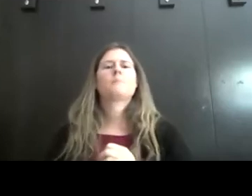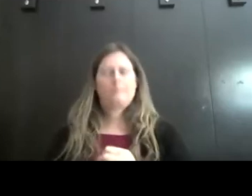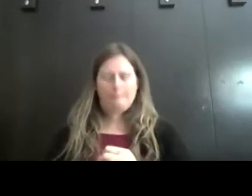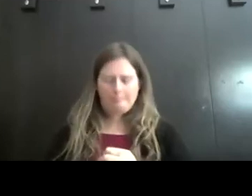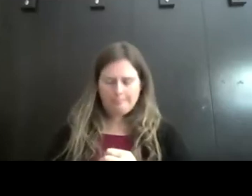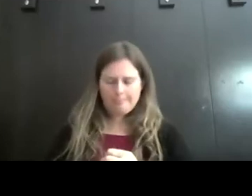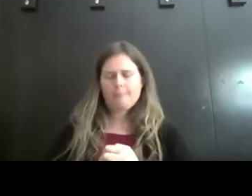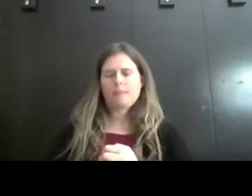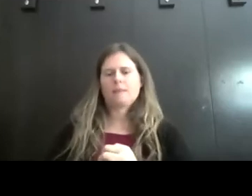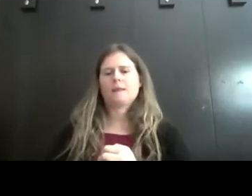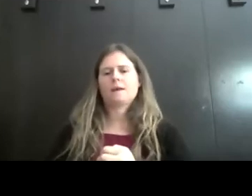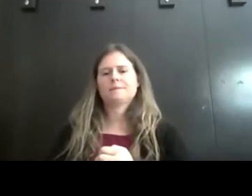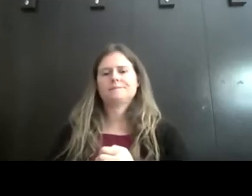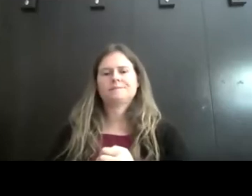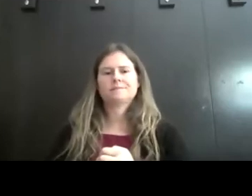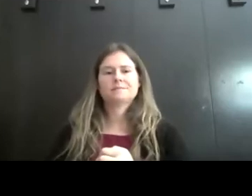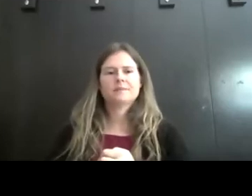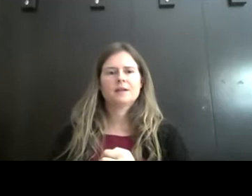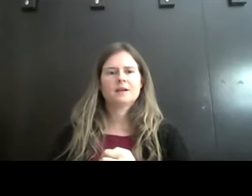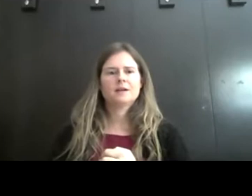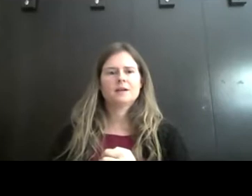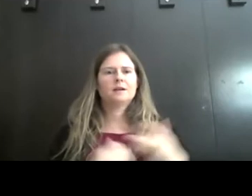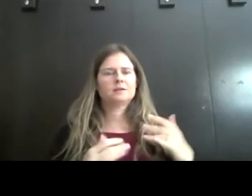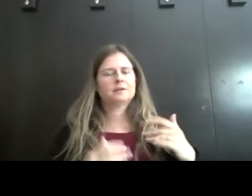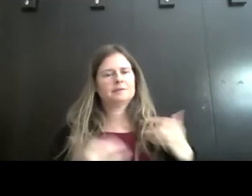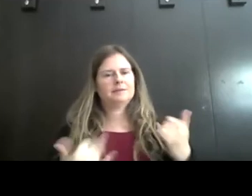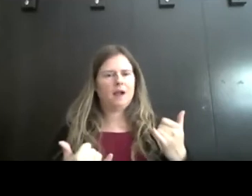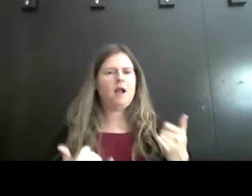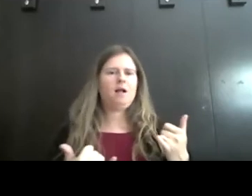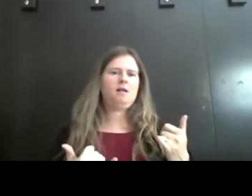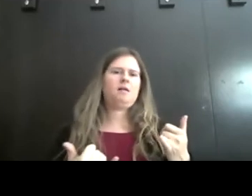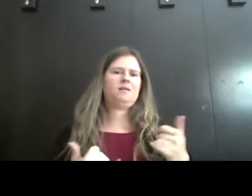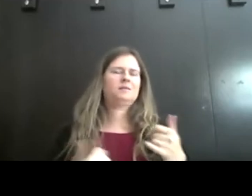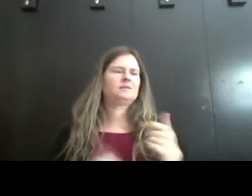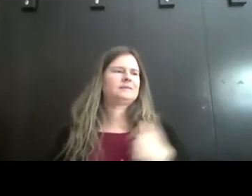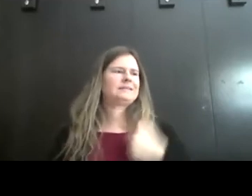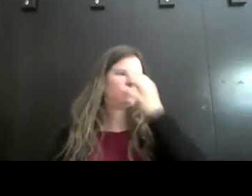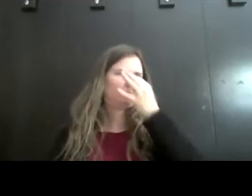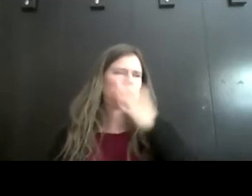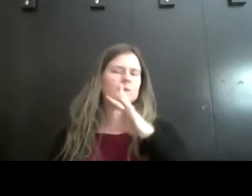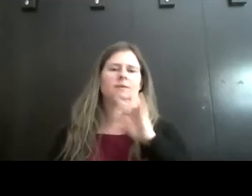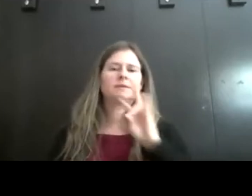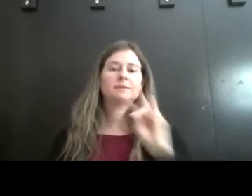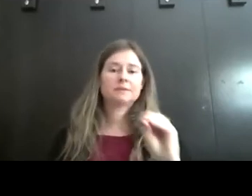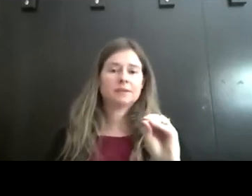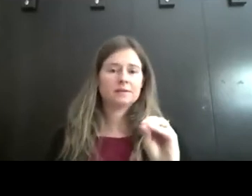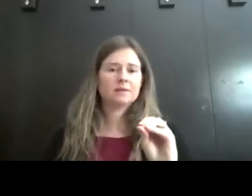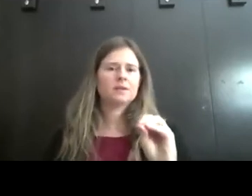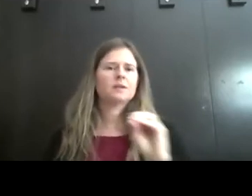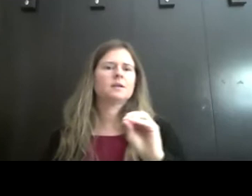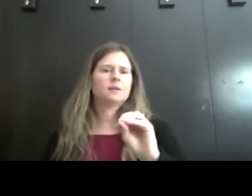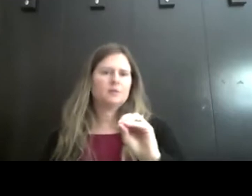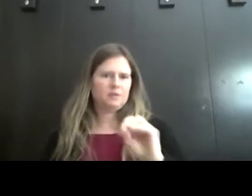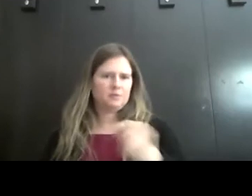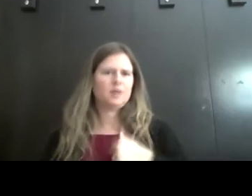earlier, I'm getting towards the end of my paddling career. I'll be 70 next year when we go out to Santa Cruz Island, but I will